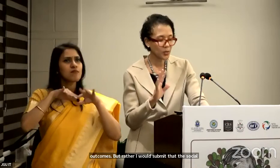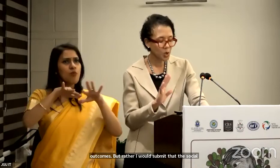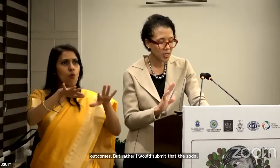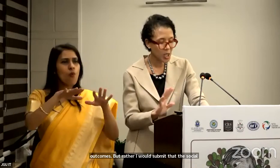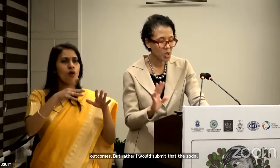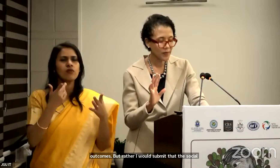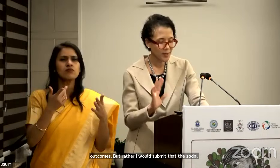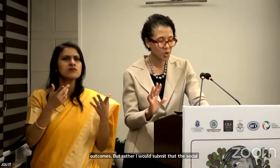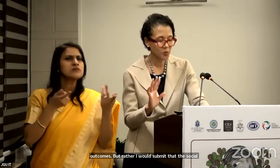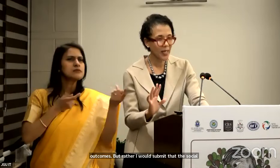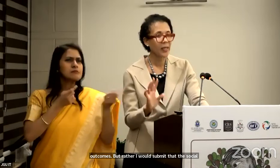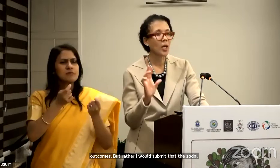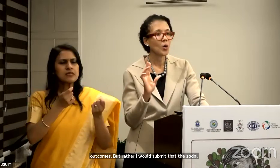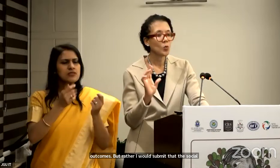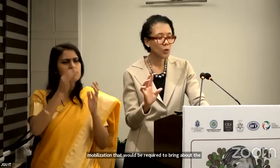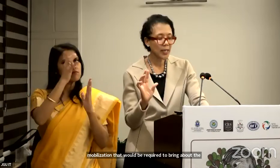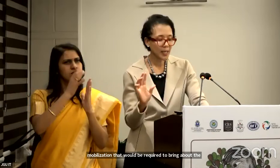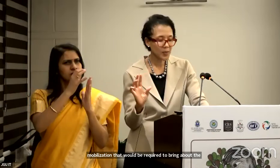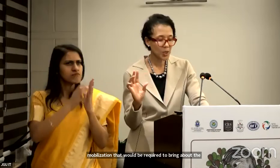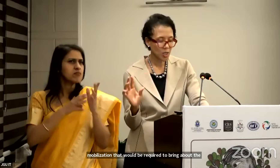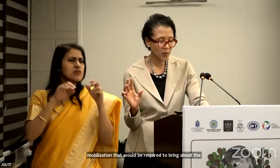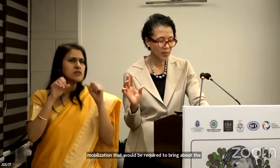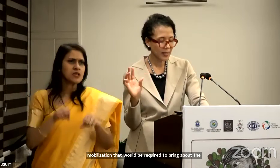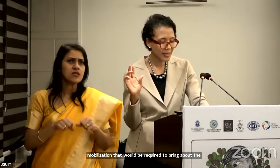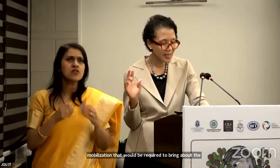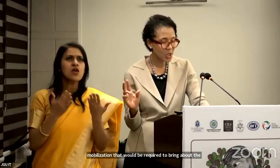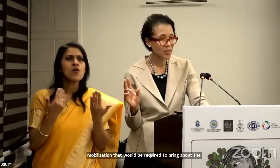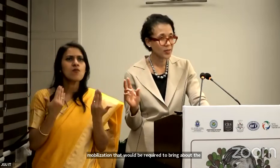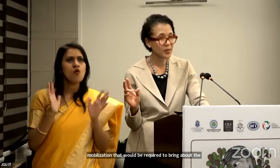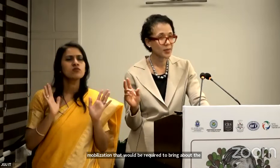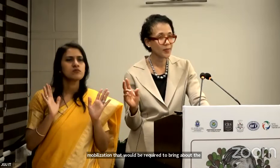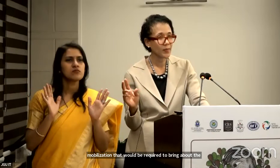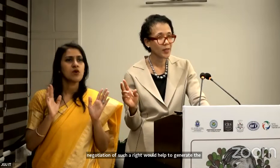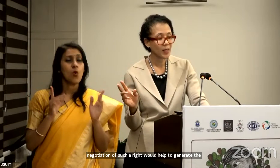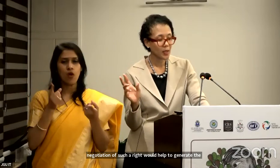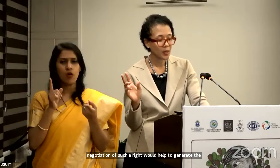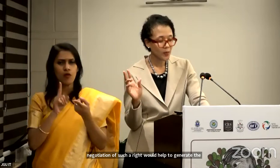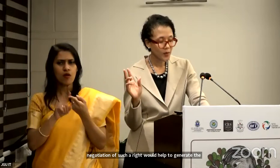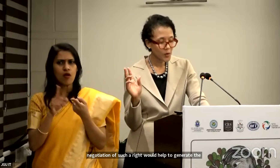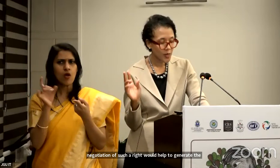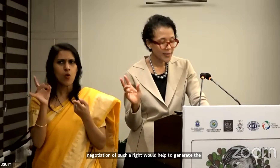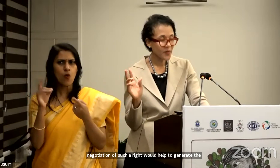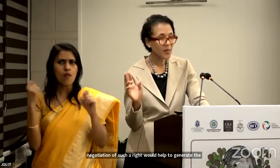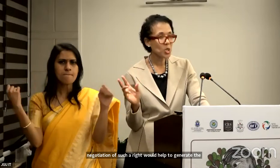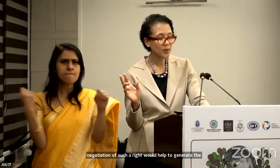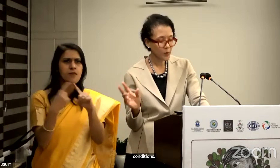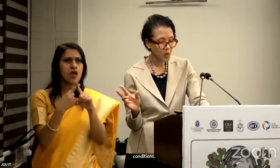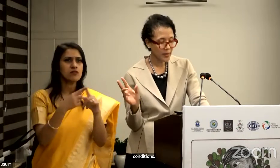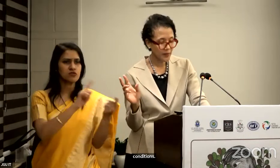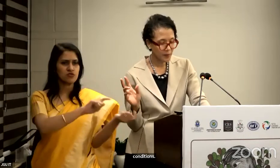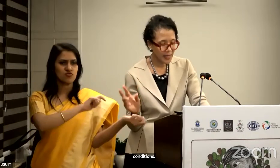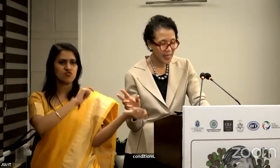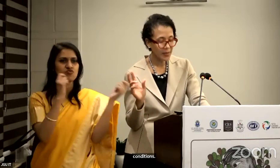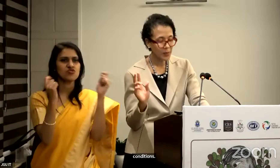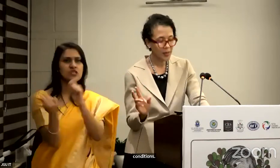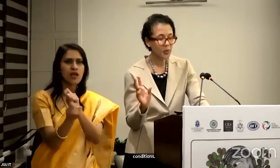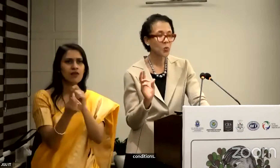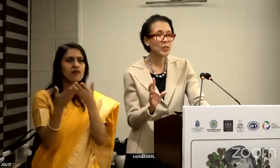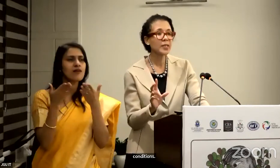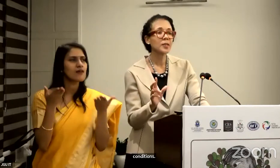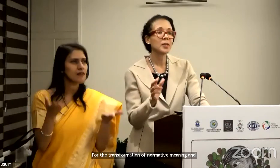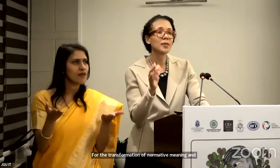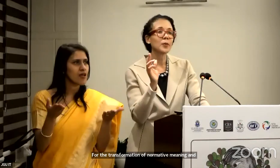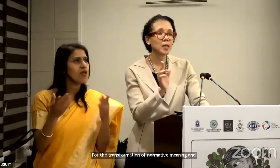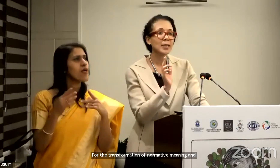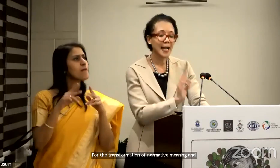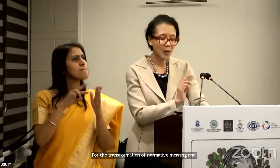the negotiation of such a right would help to generate the conditions for the transformation of normative meaning and political